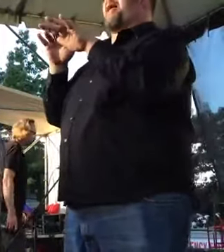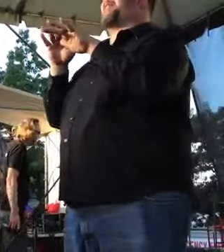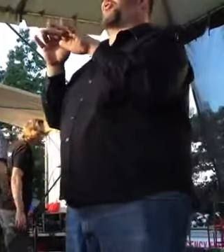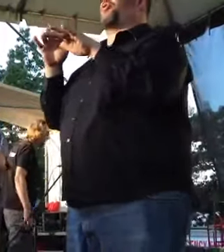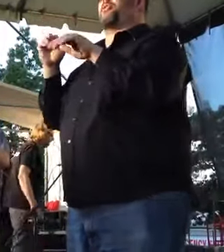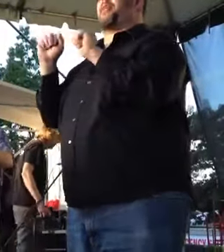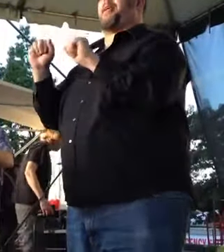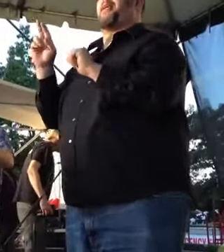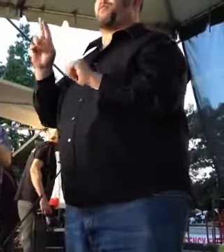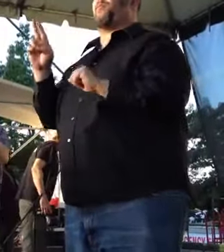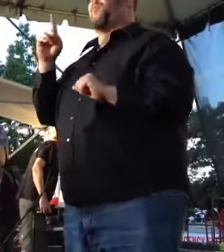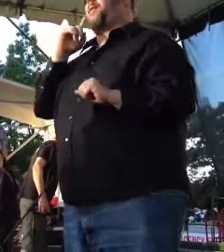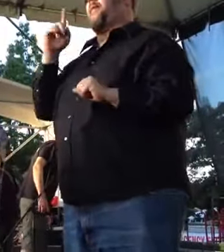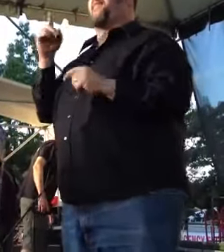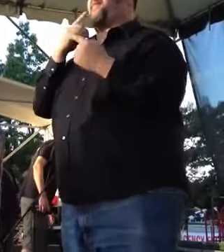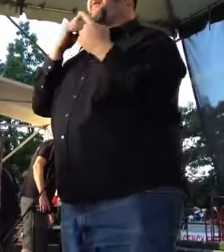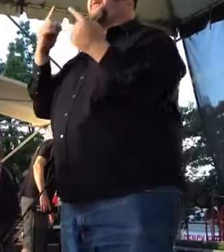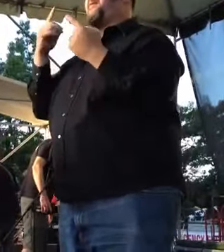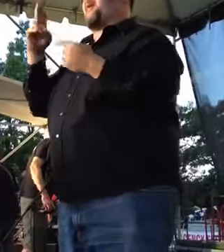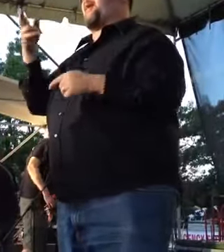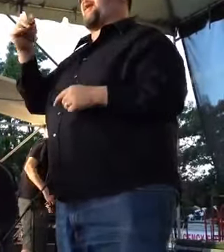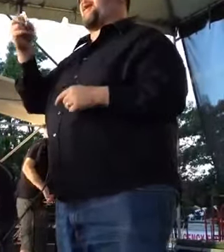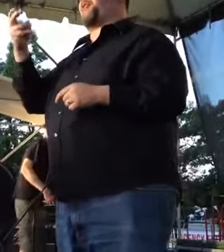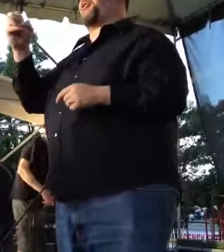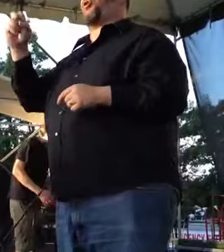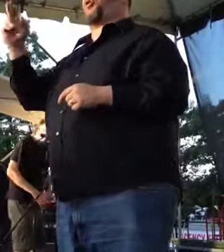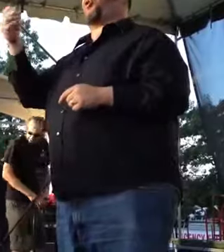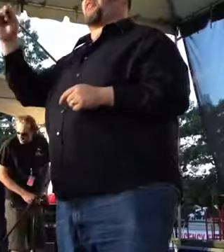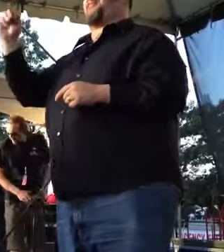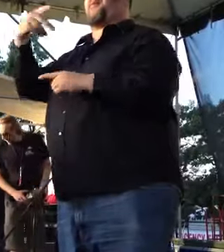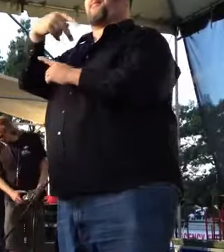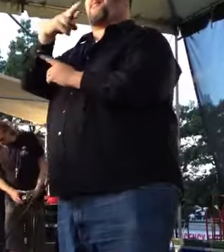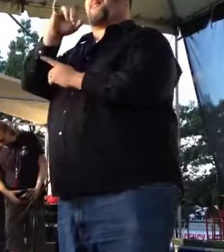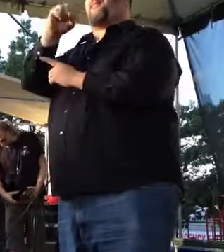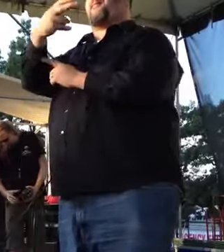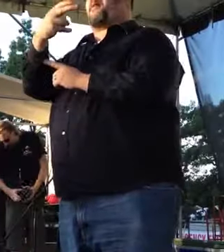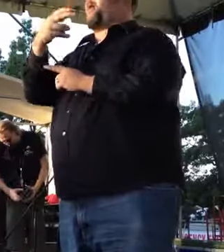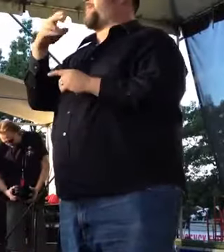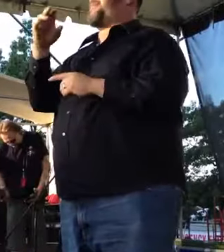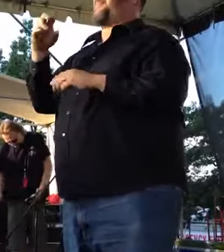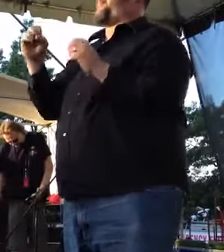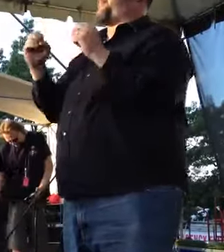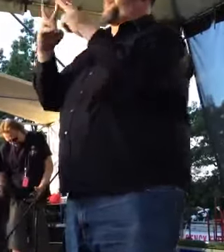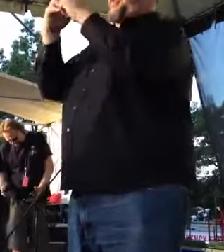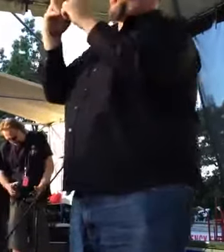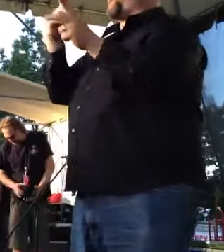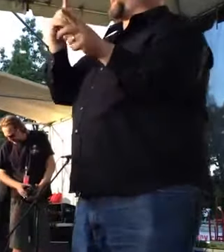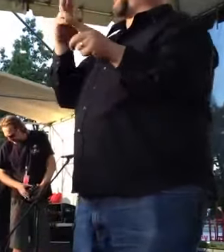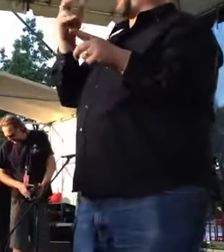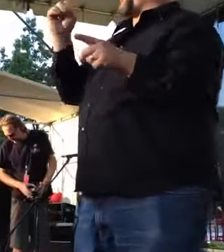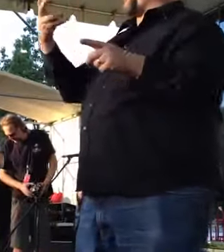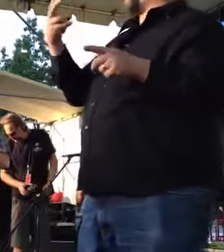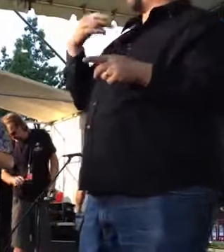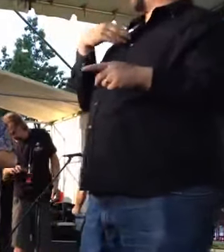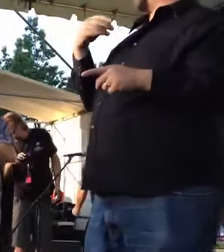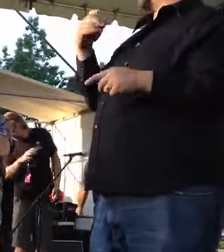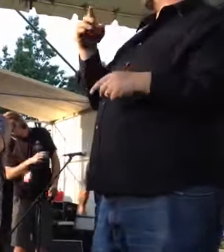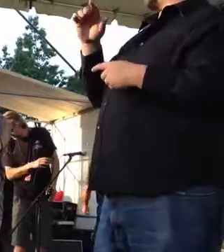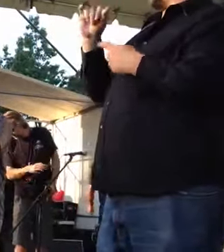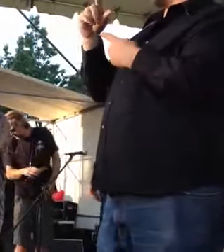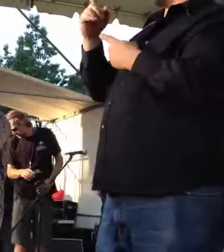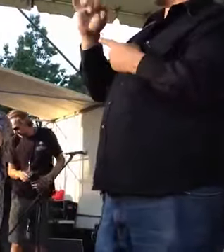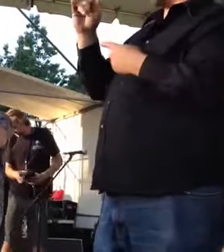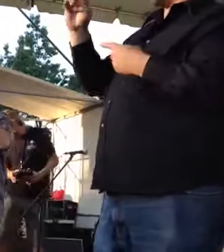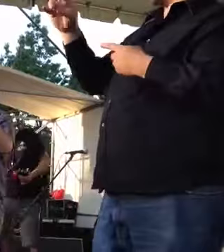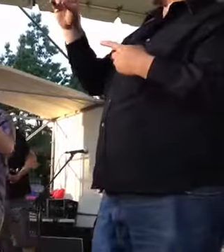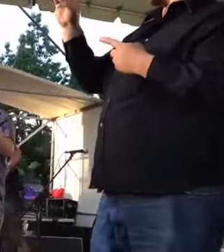And the famous club, the Hashishin, the Paris Hashish Club, that had people like Victor Hugo, Alexander Dumas, and